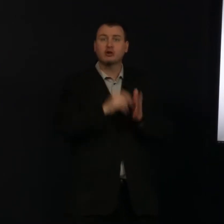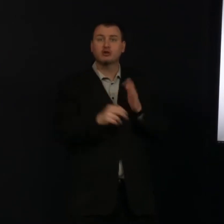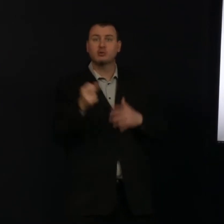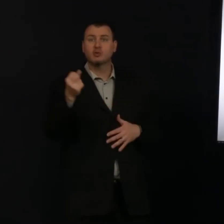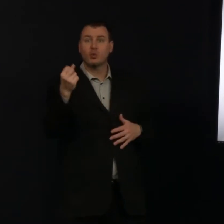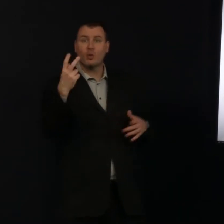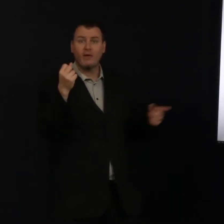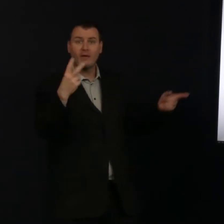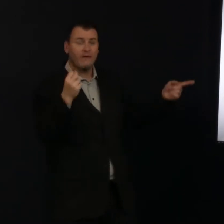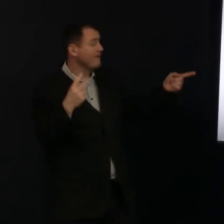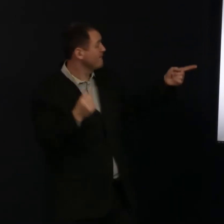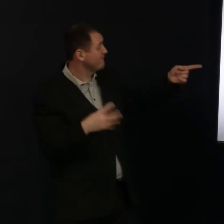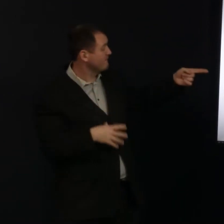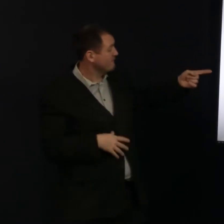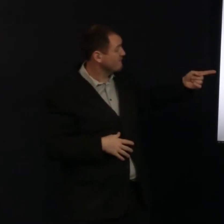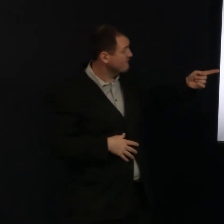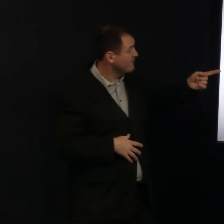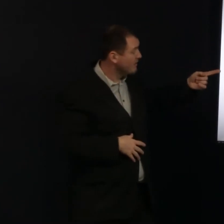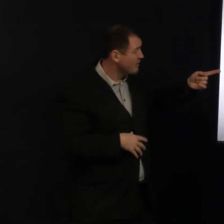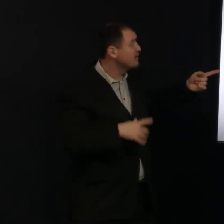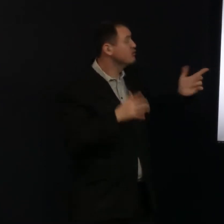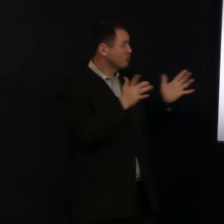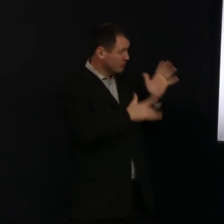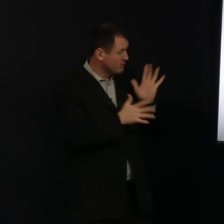ass. And then John 12,